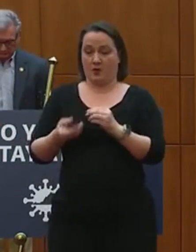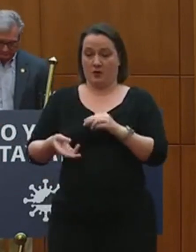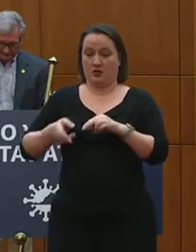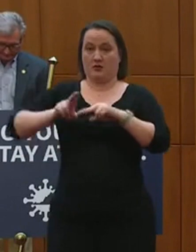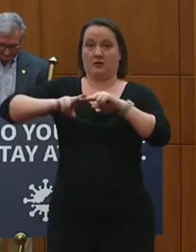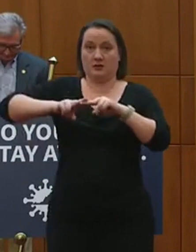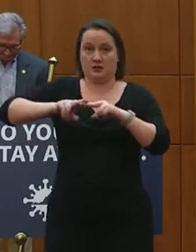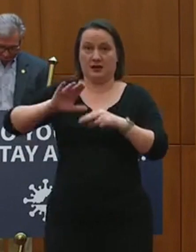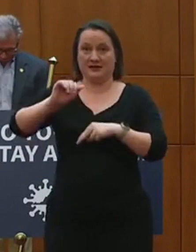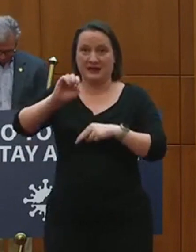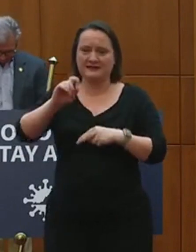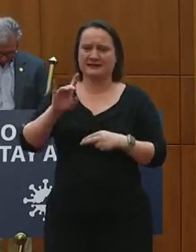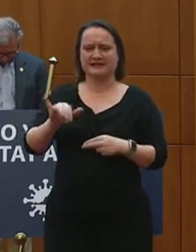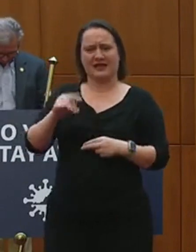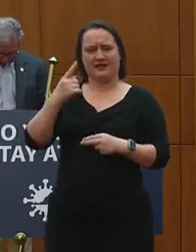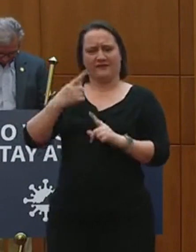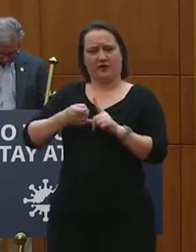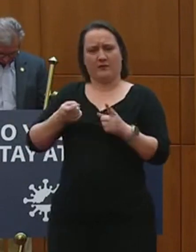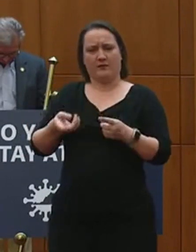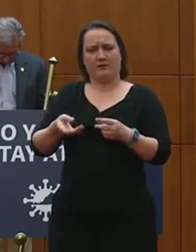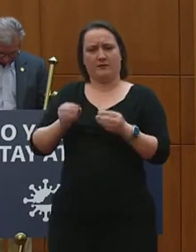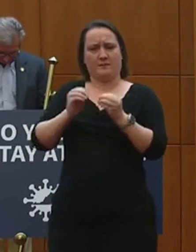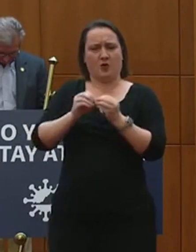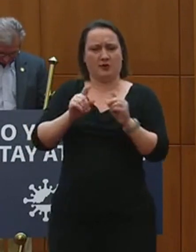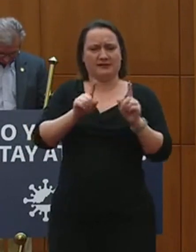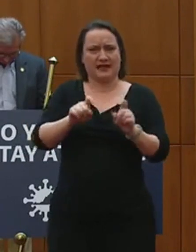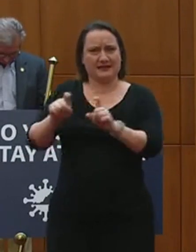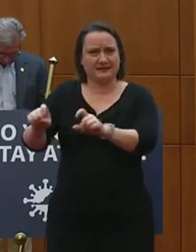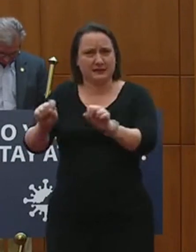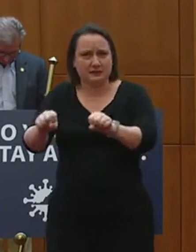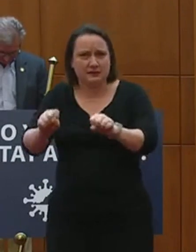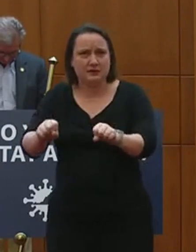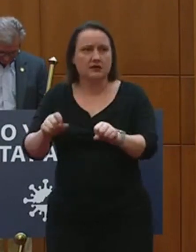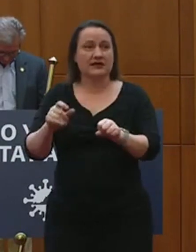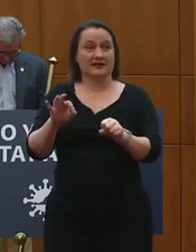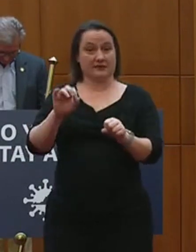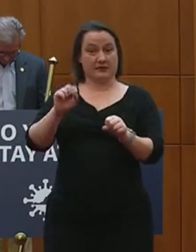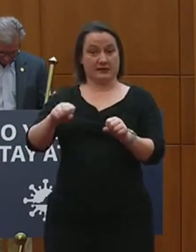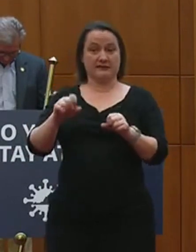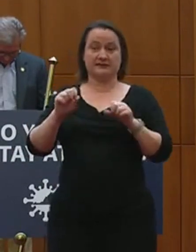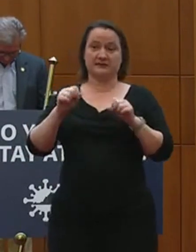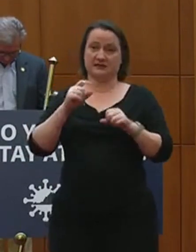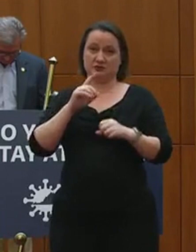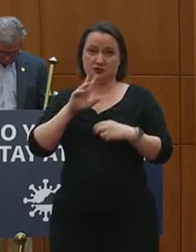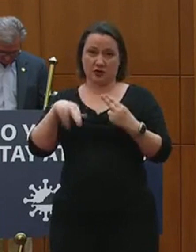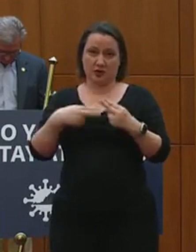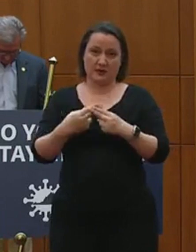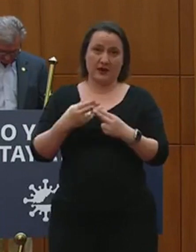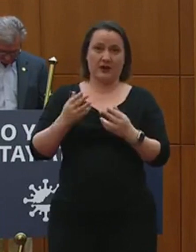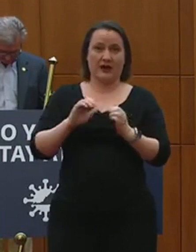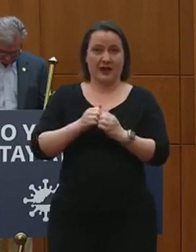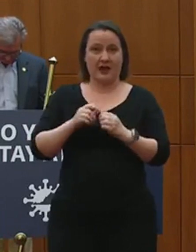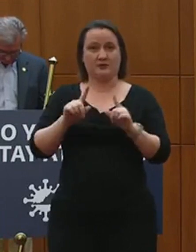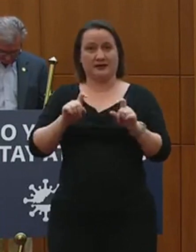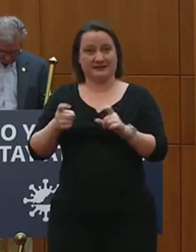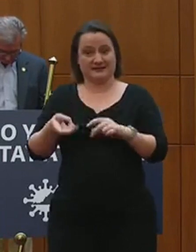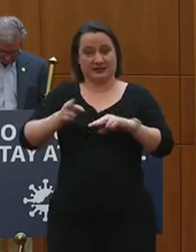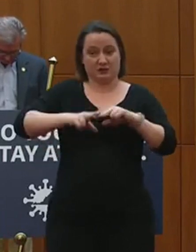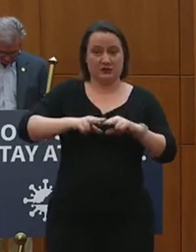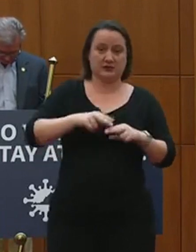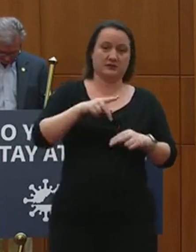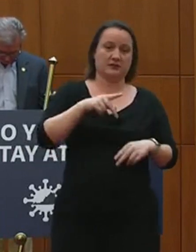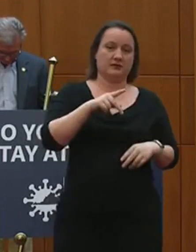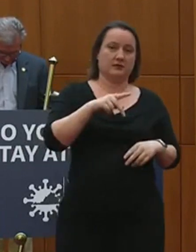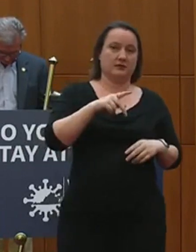increased testing? And if so, can you talk about how testing has increased and public versus private lab testing? Yes, Greg, the question